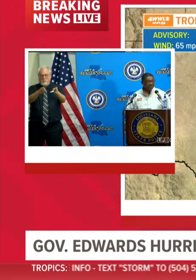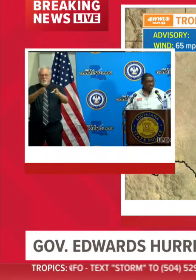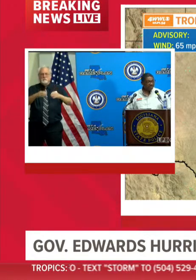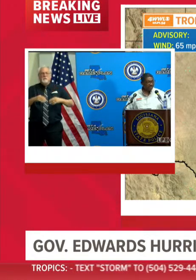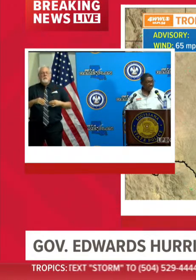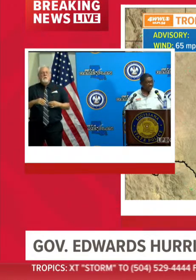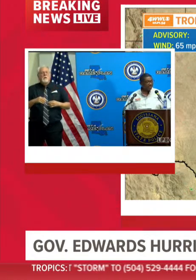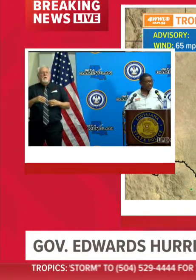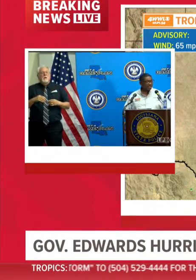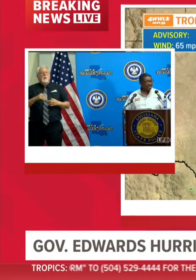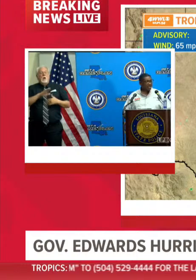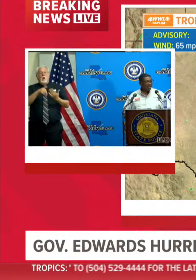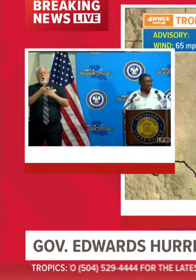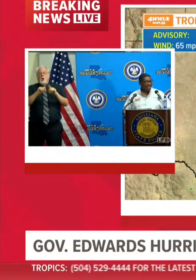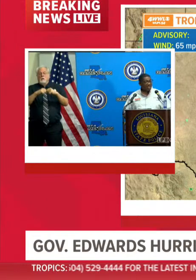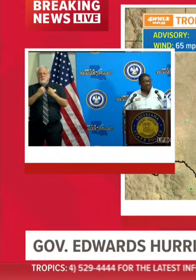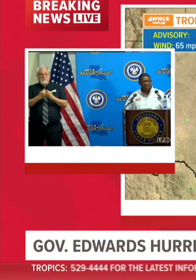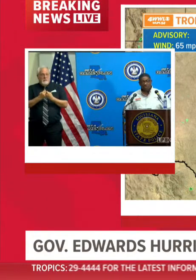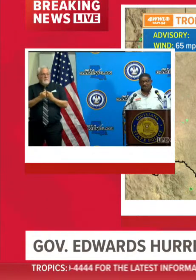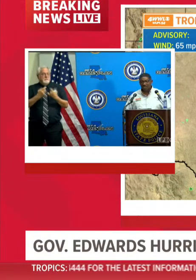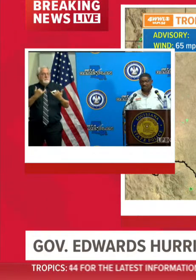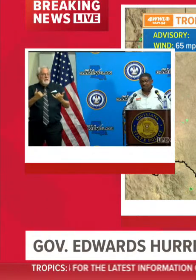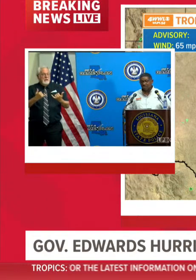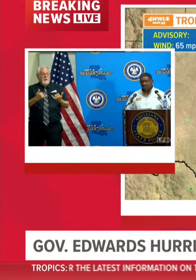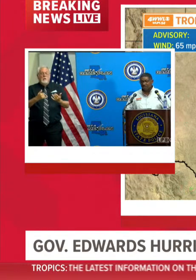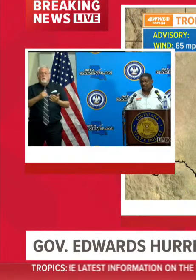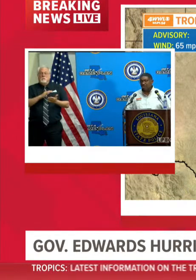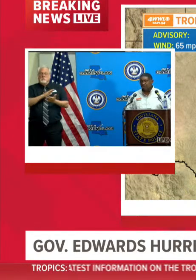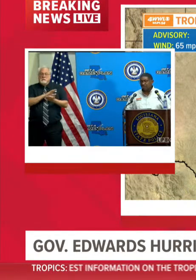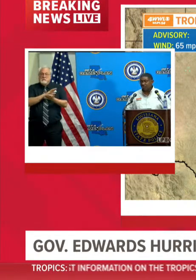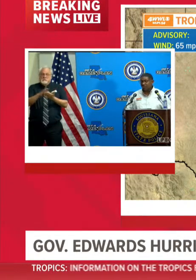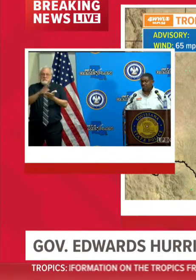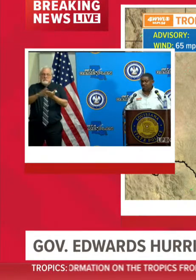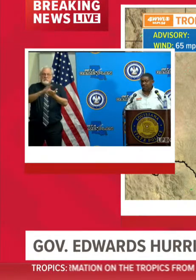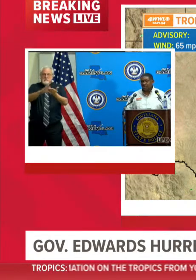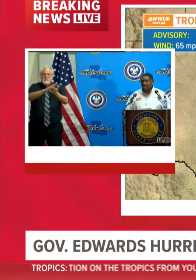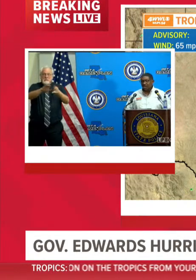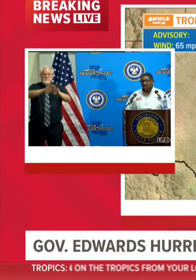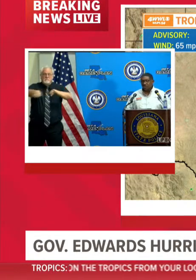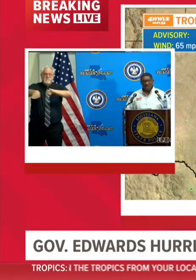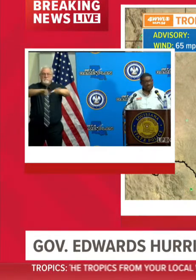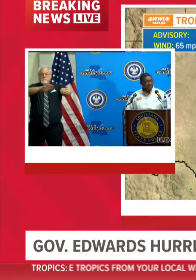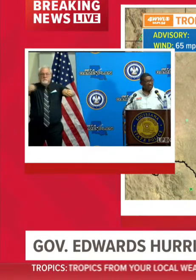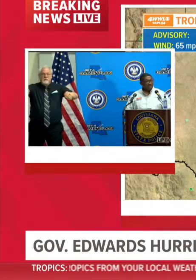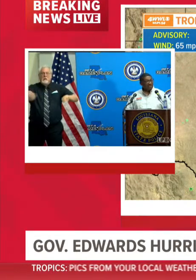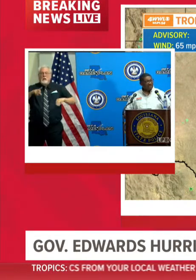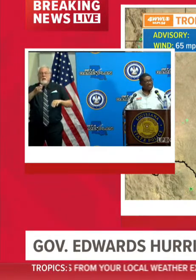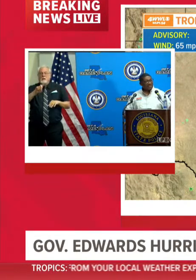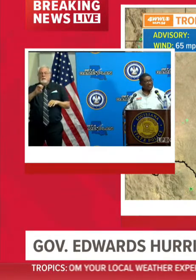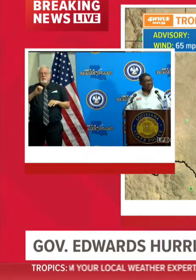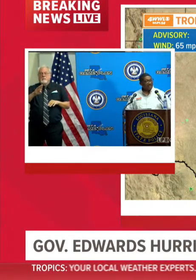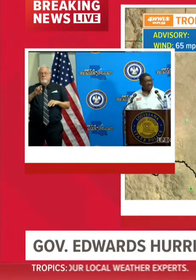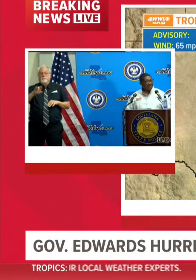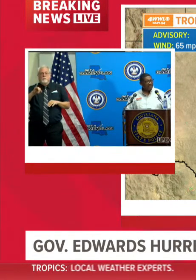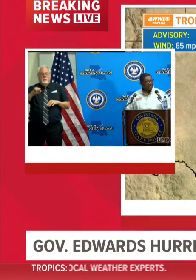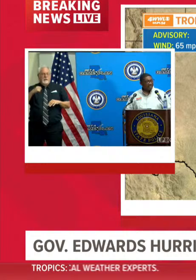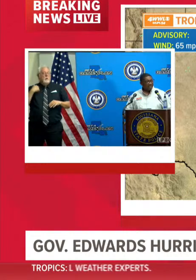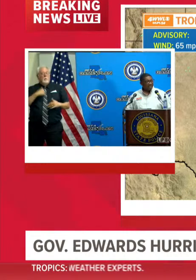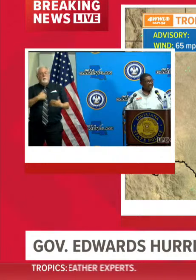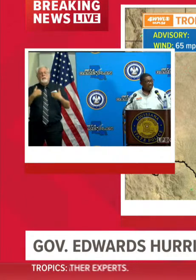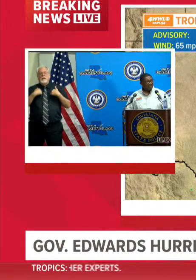All of the teams in our districts are engaged in this process to clear and remove the debris. We're actually bringing about